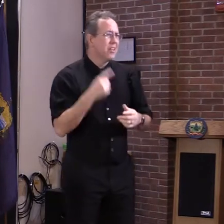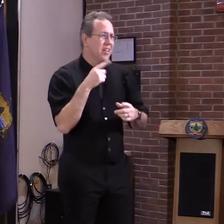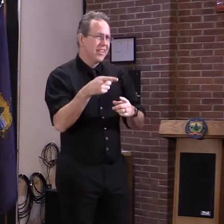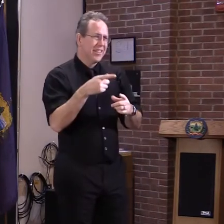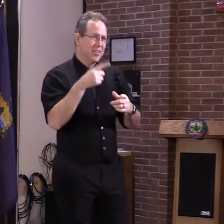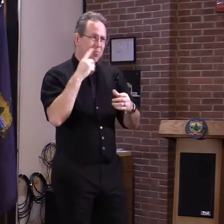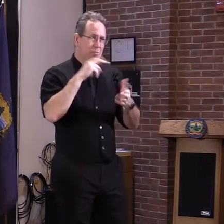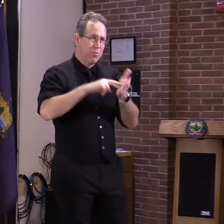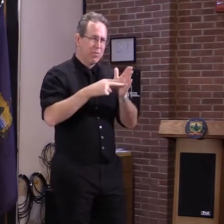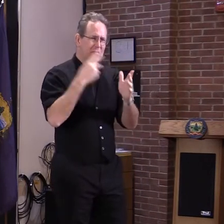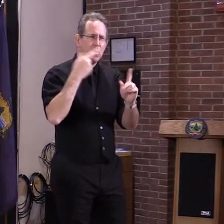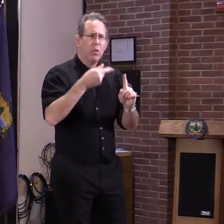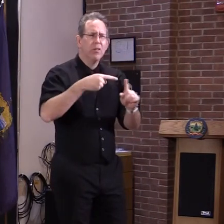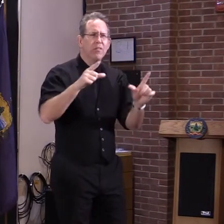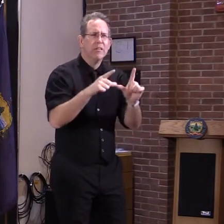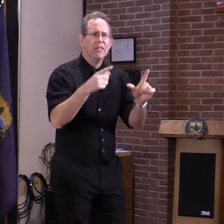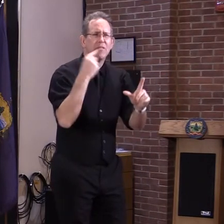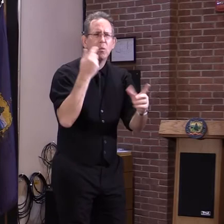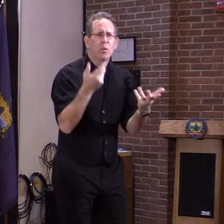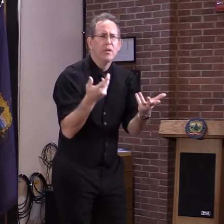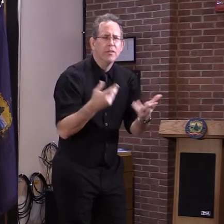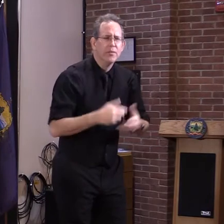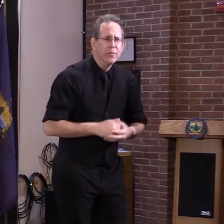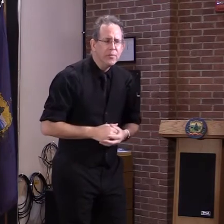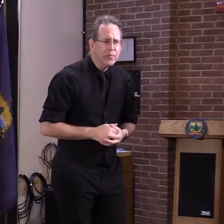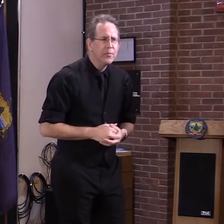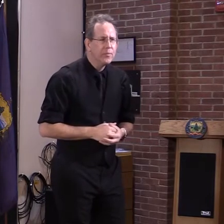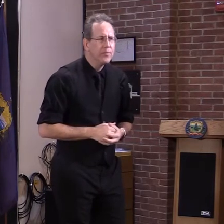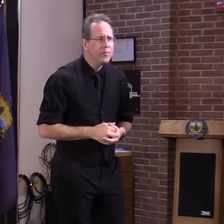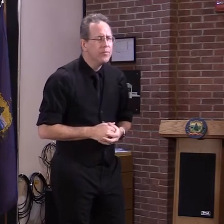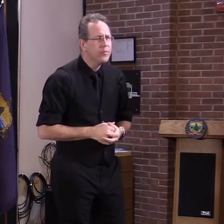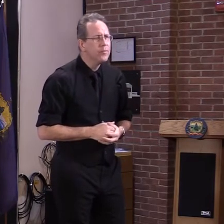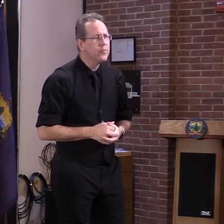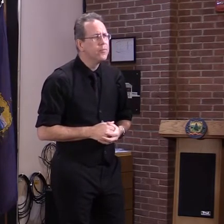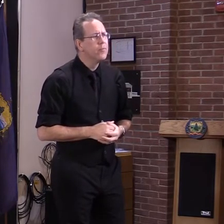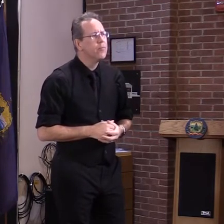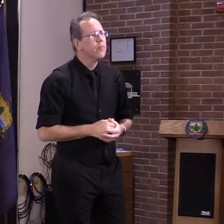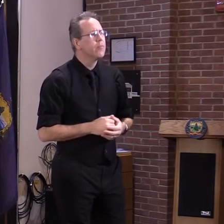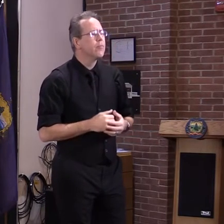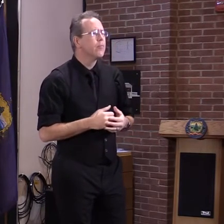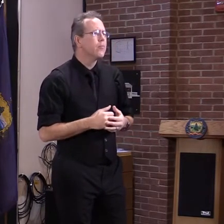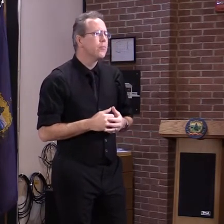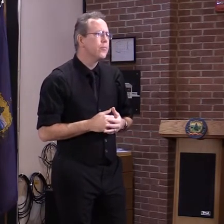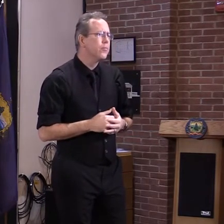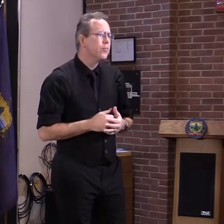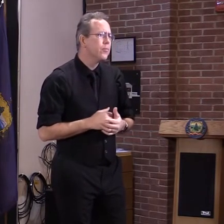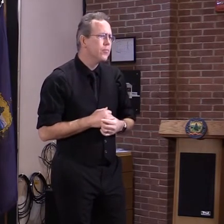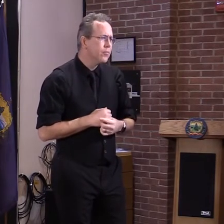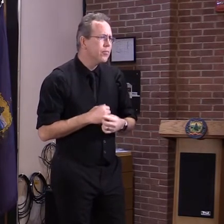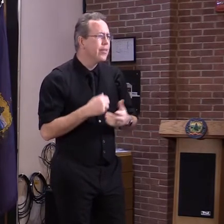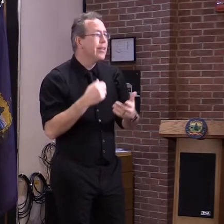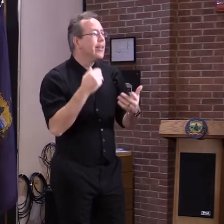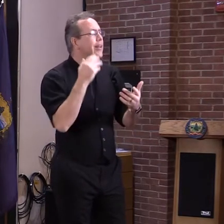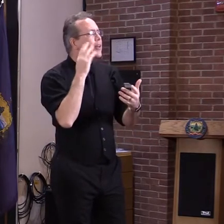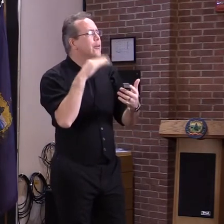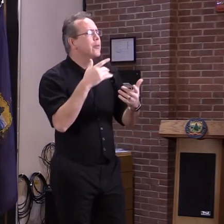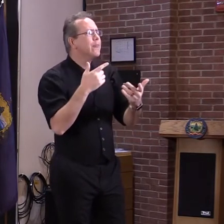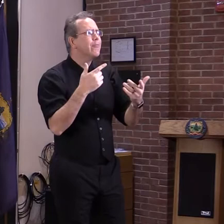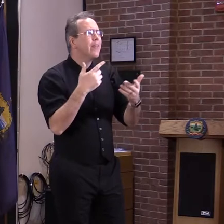solve in many different respects. There is already a mechanism. You